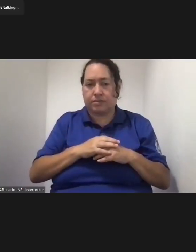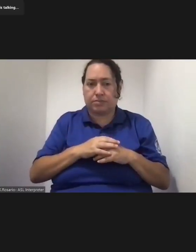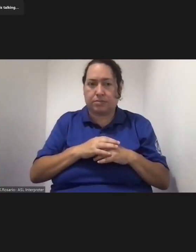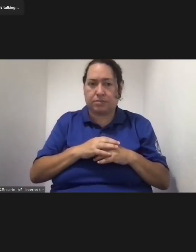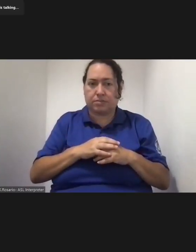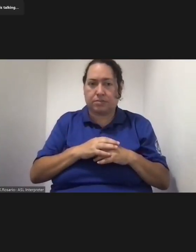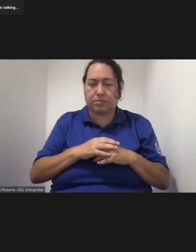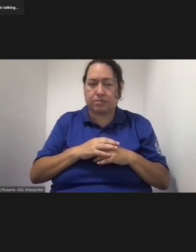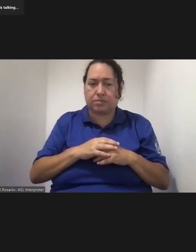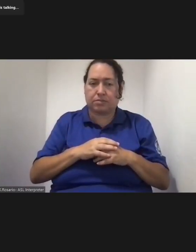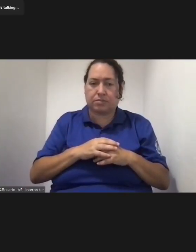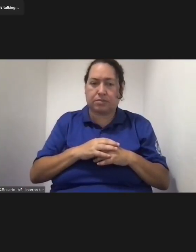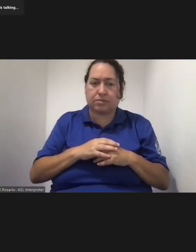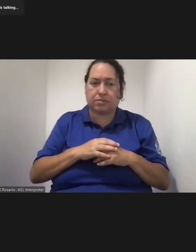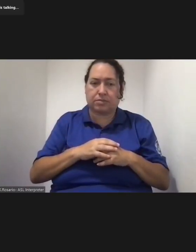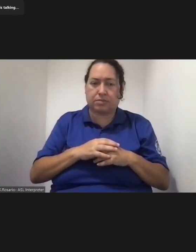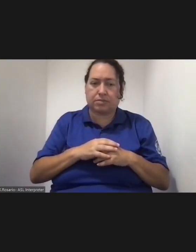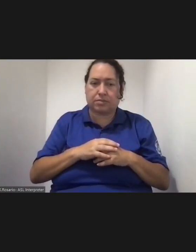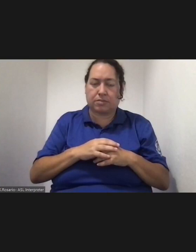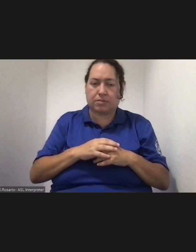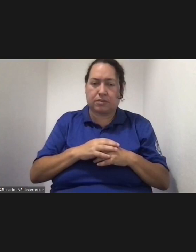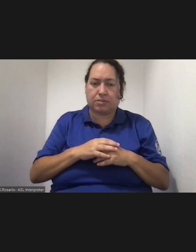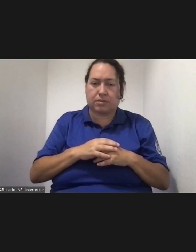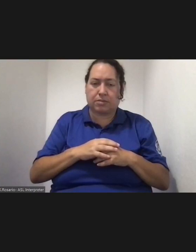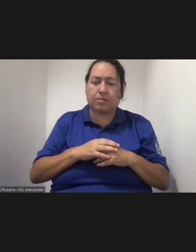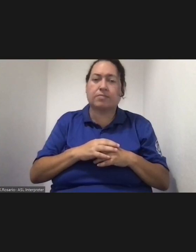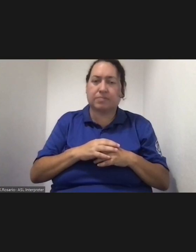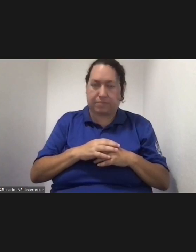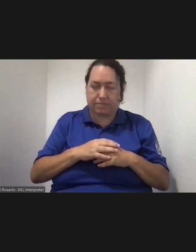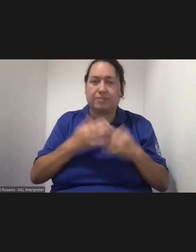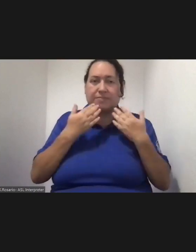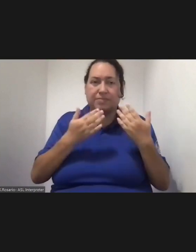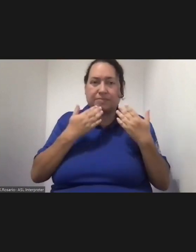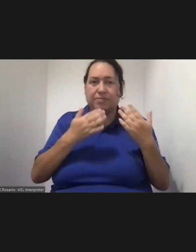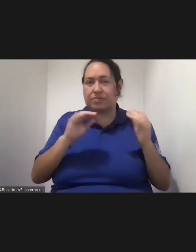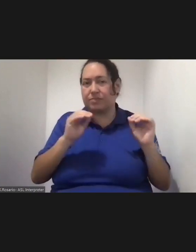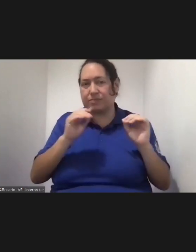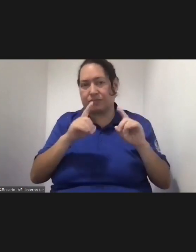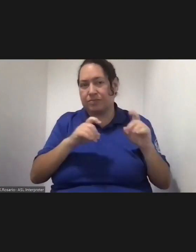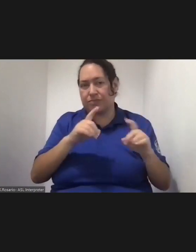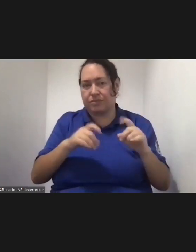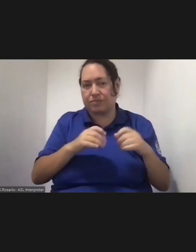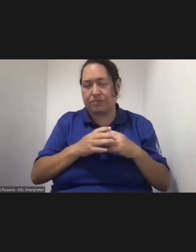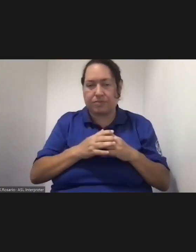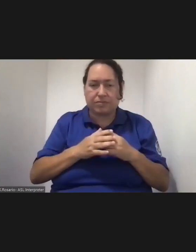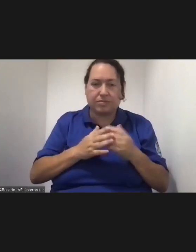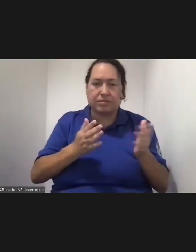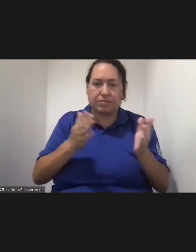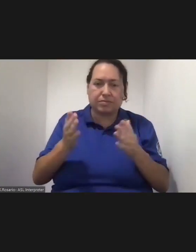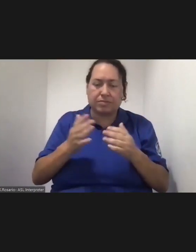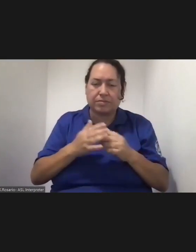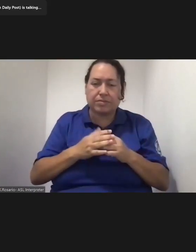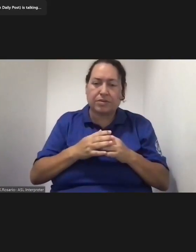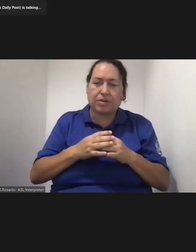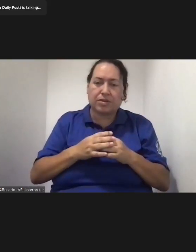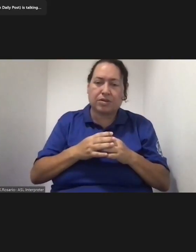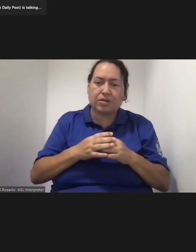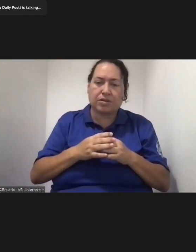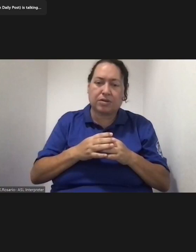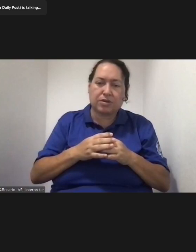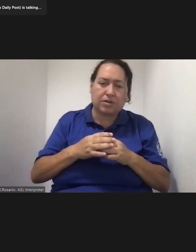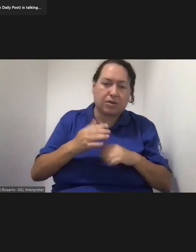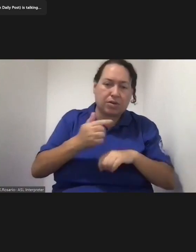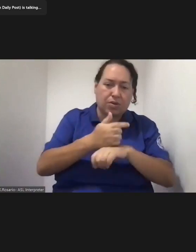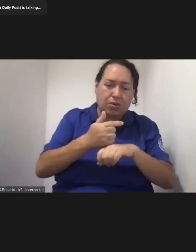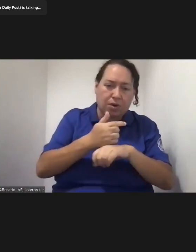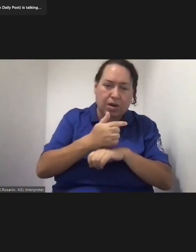I have no more question. Thank you, Marvick. Heidi Gilbert, the Guam Daily Post. Good afternoon,